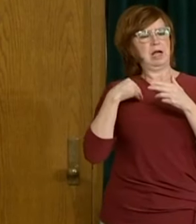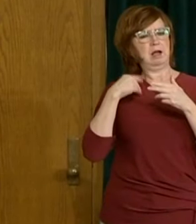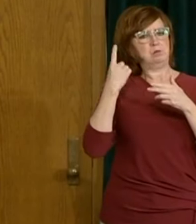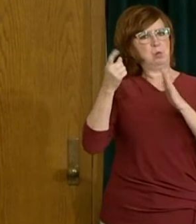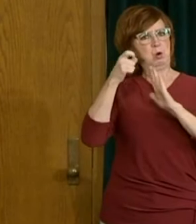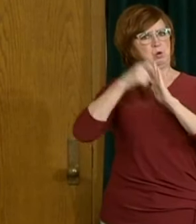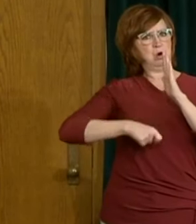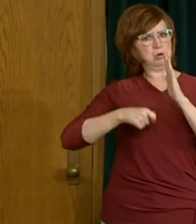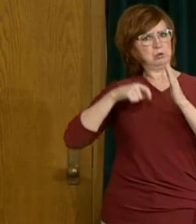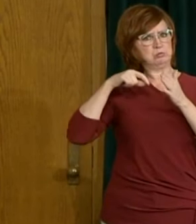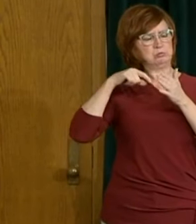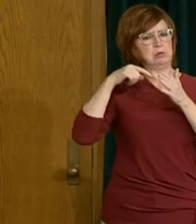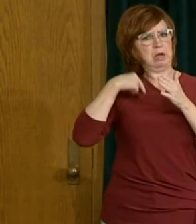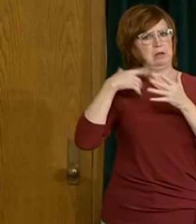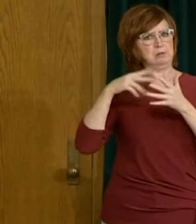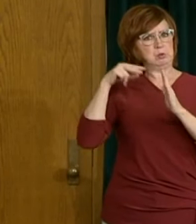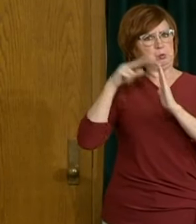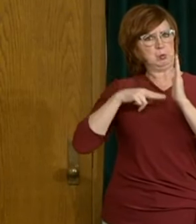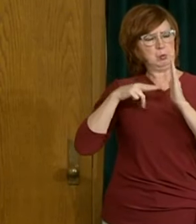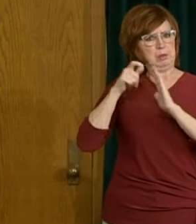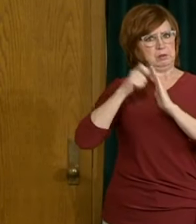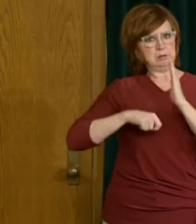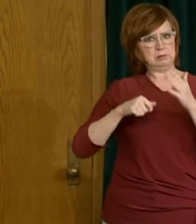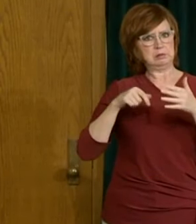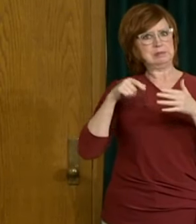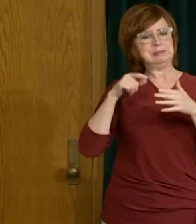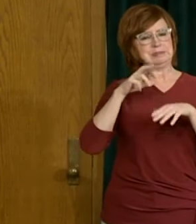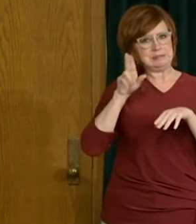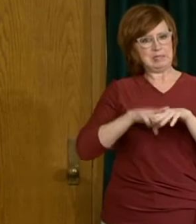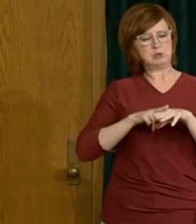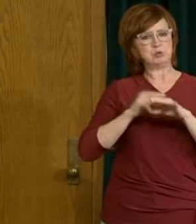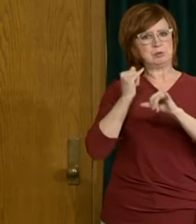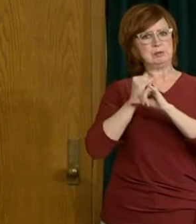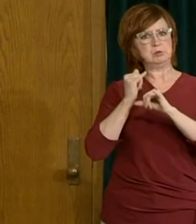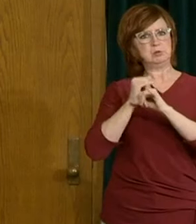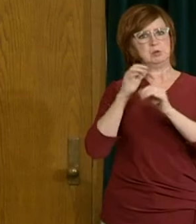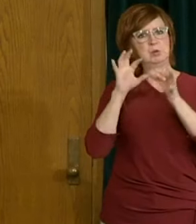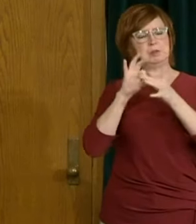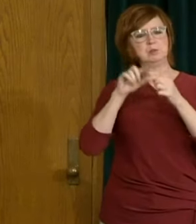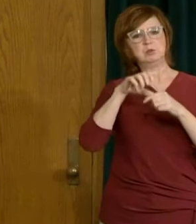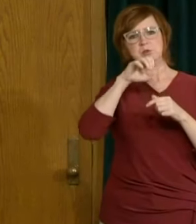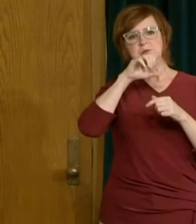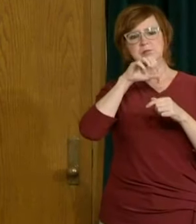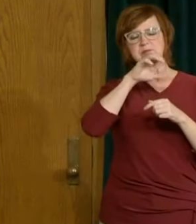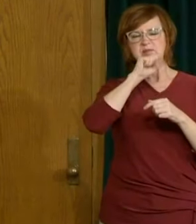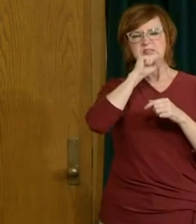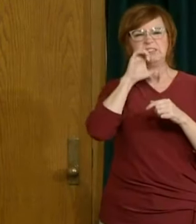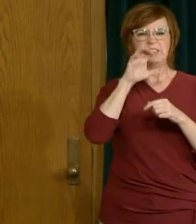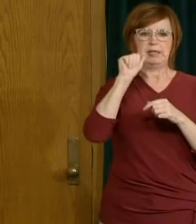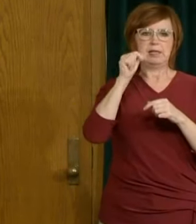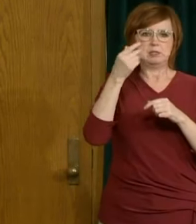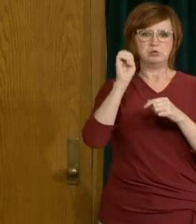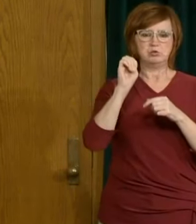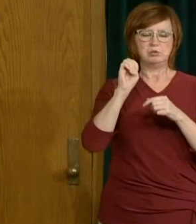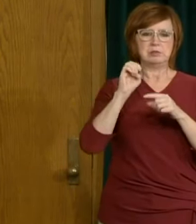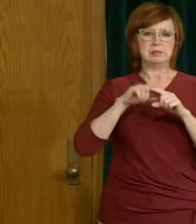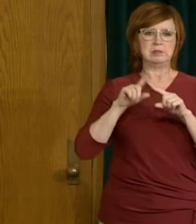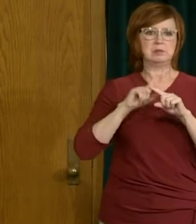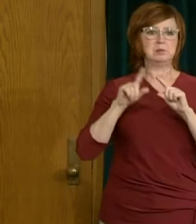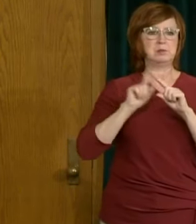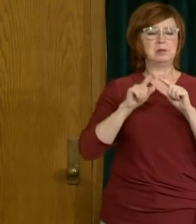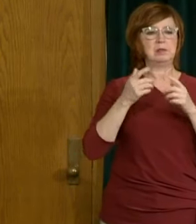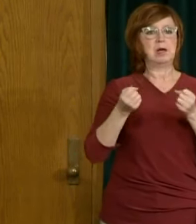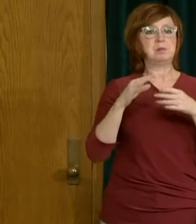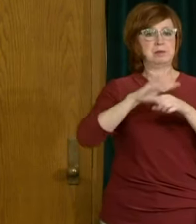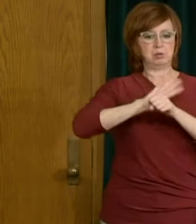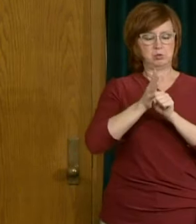on Aging. They found that of all the COVID-19 related deaths in Canada, 82% were residents of senior care